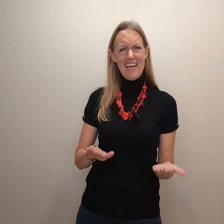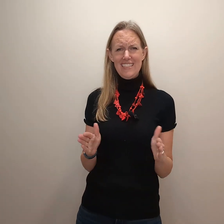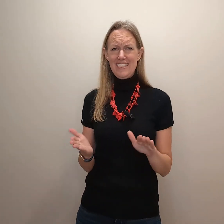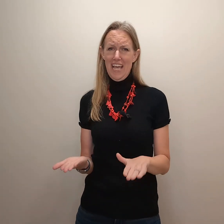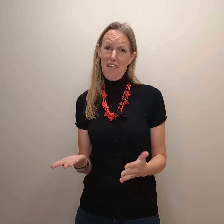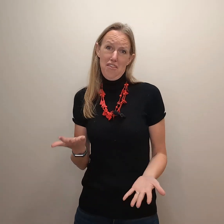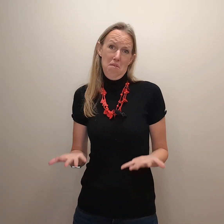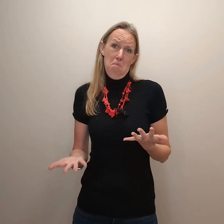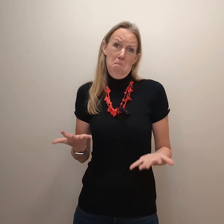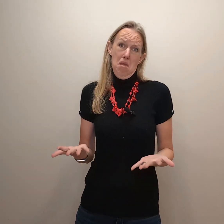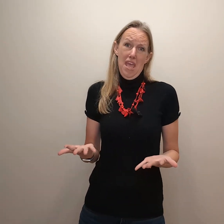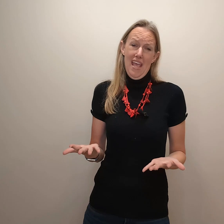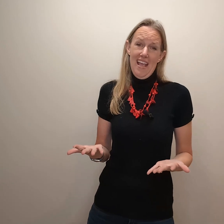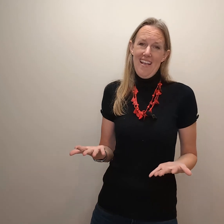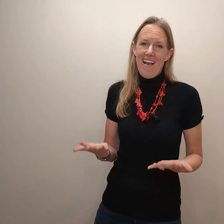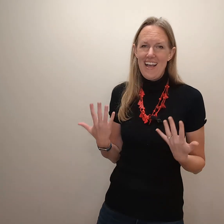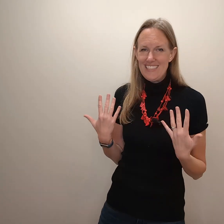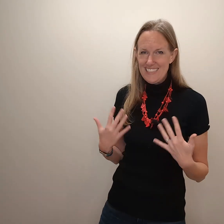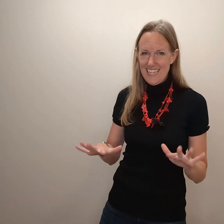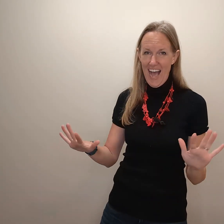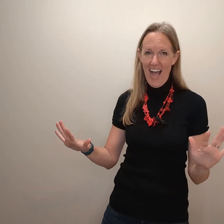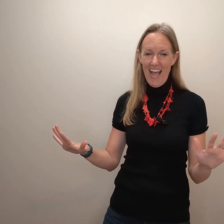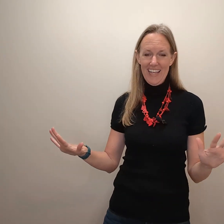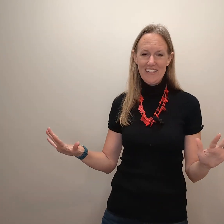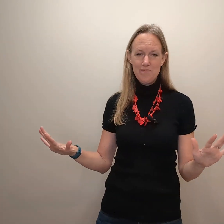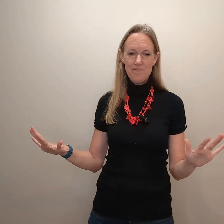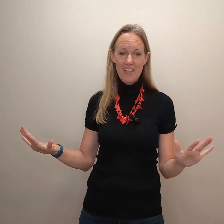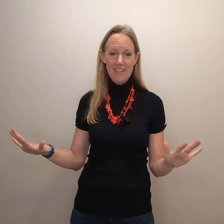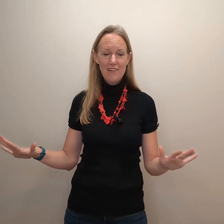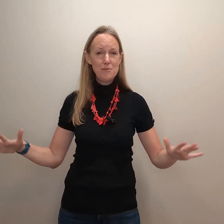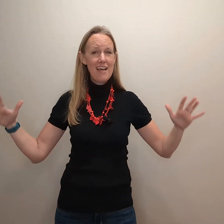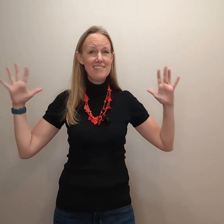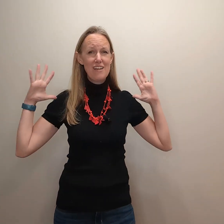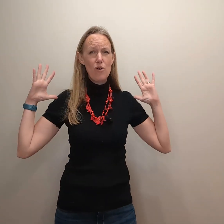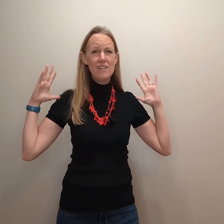that death may die. And then it goes back to that chorus.